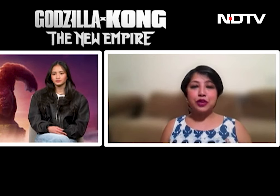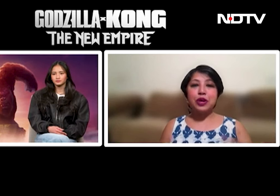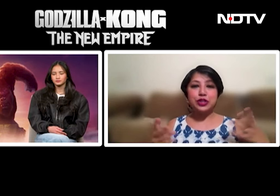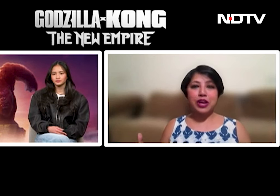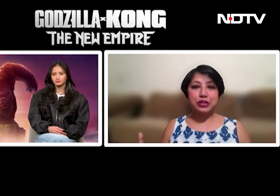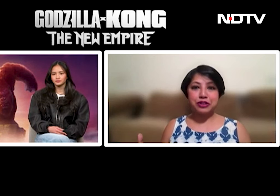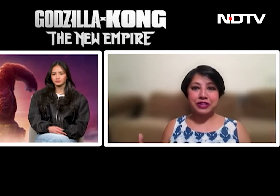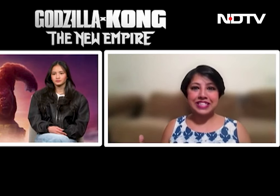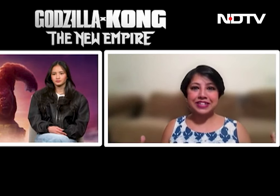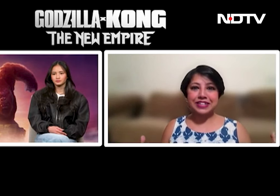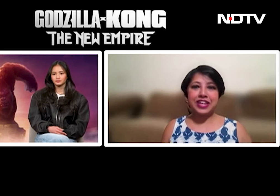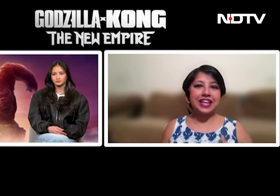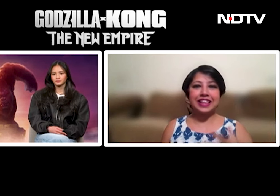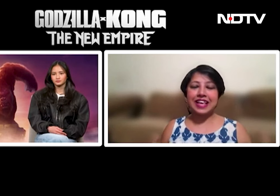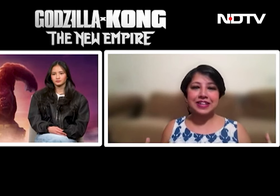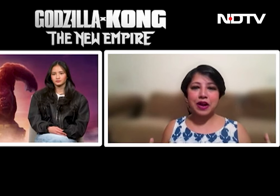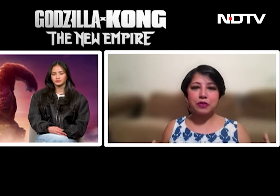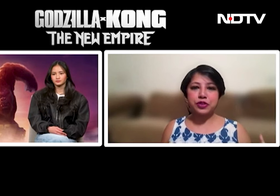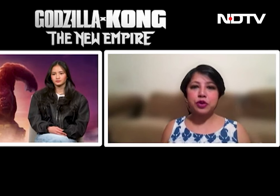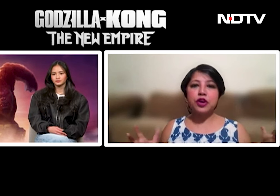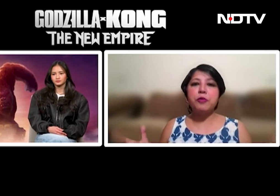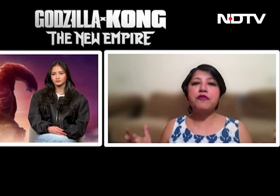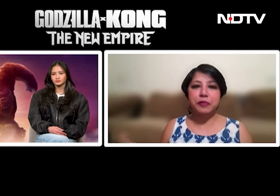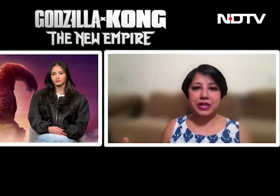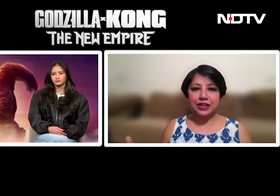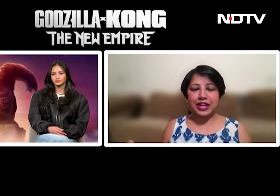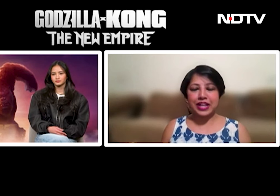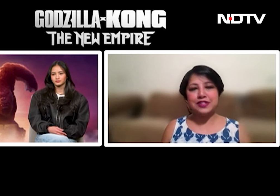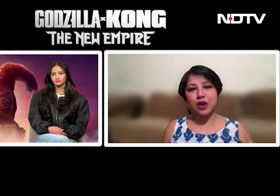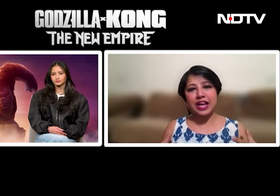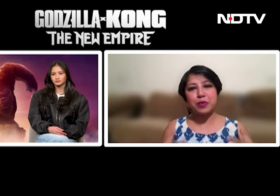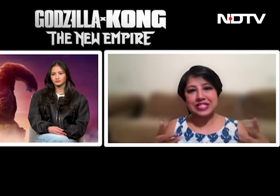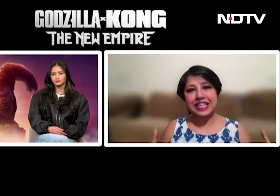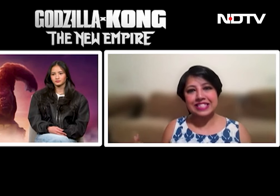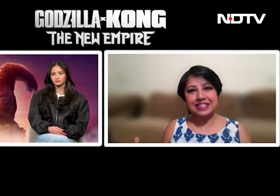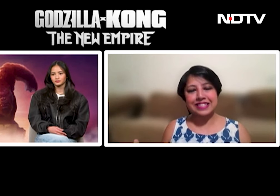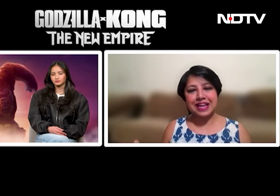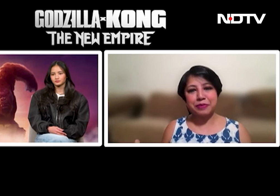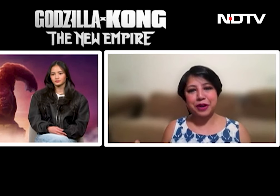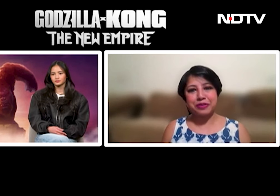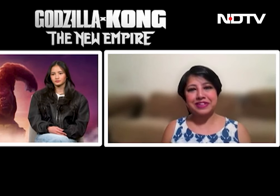You are talking to a green screen and things around you. You're more familiar, right? So was it easier this time around?